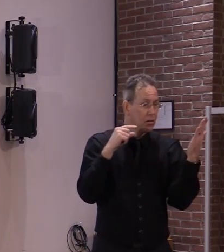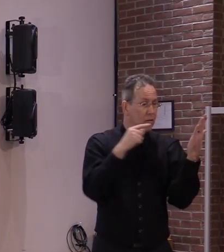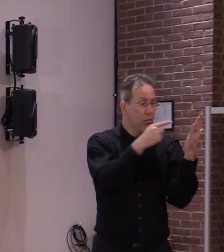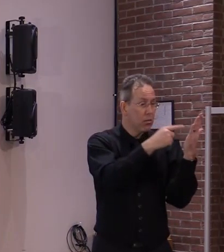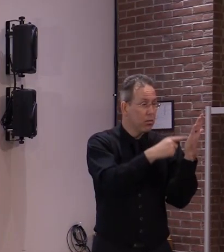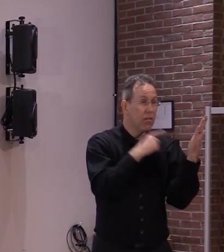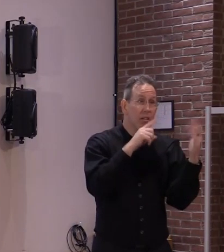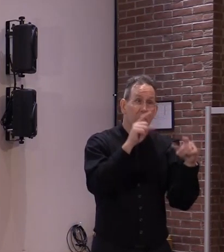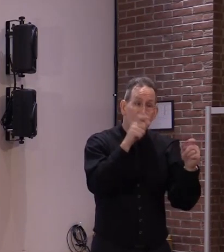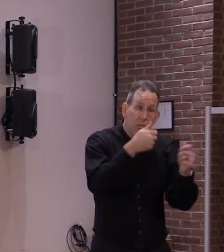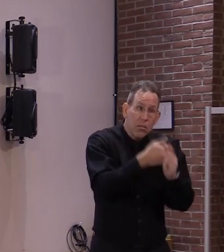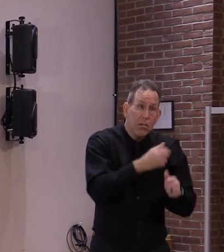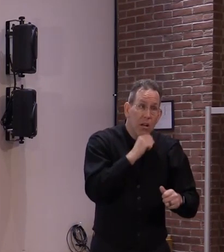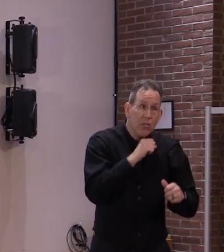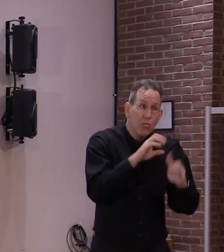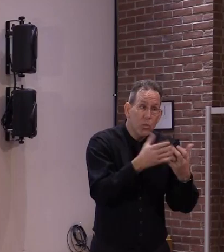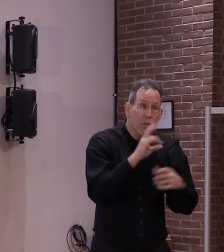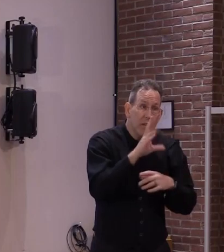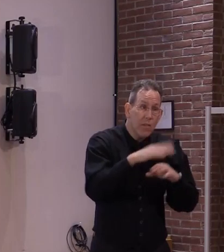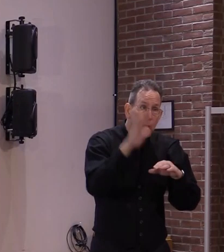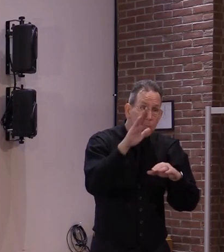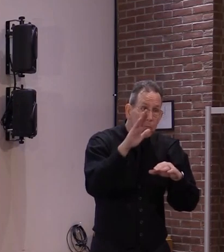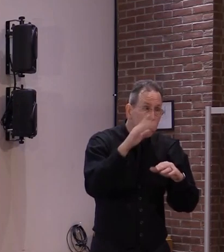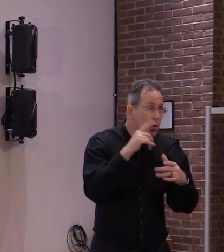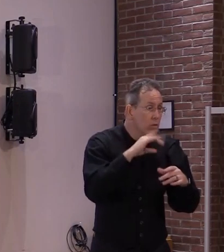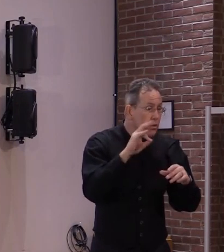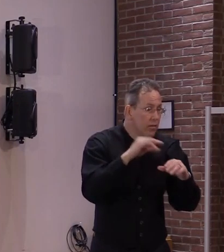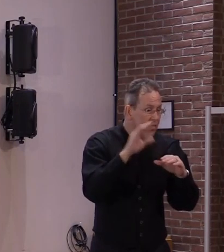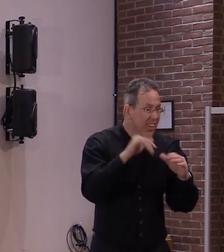list and bring that person in,